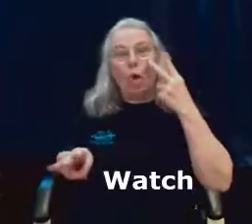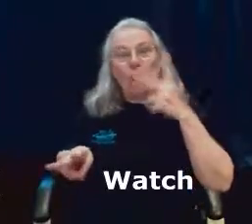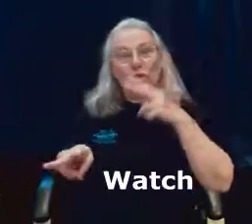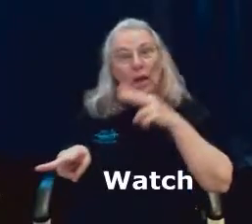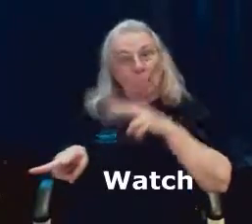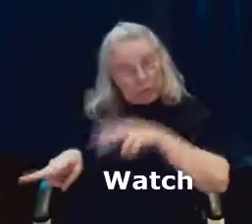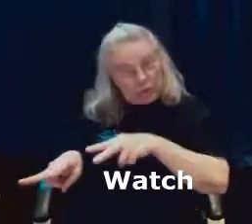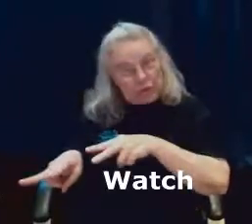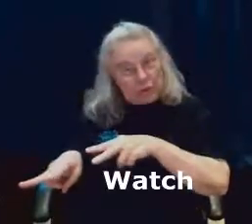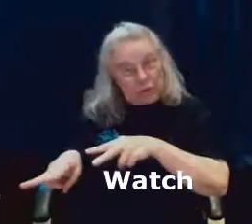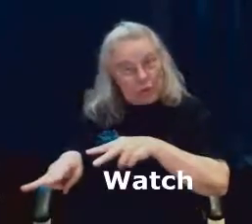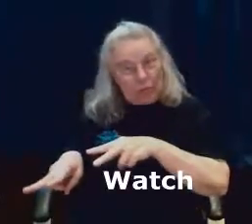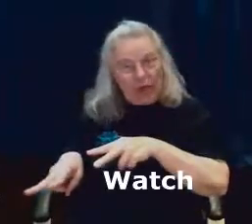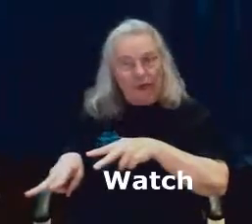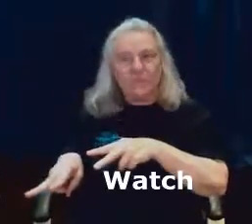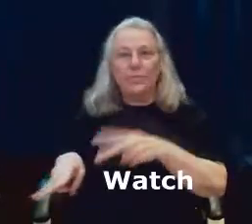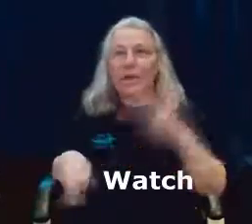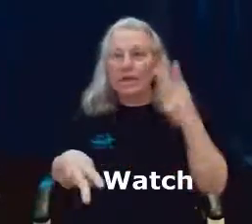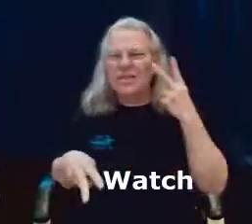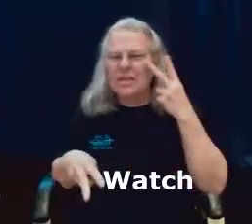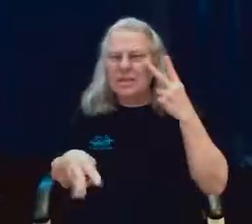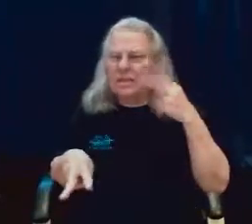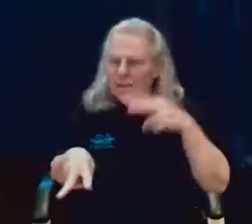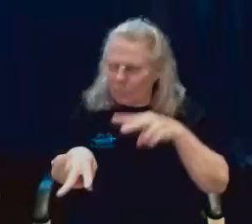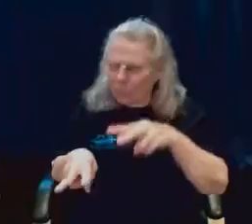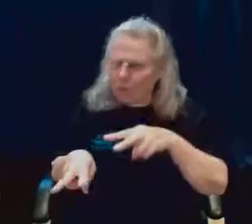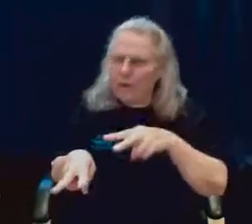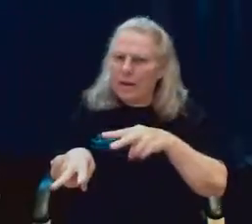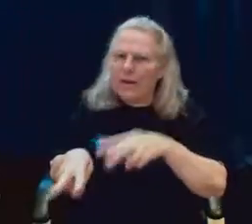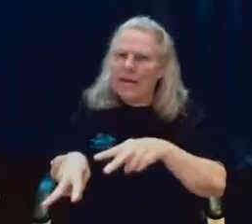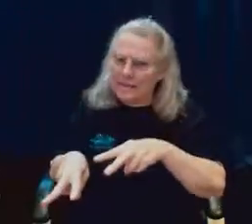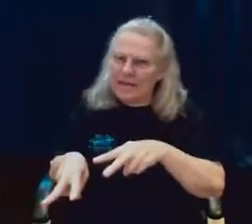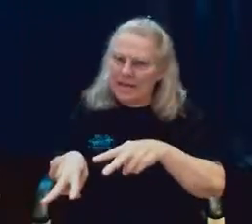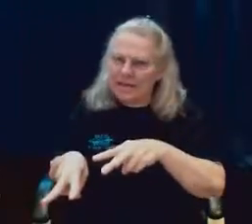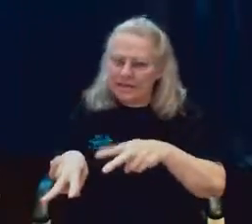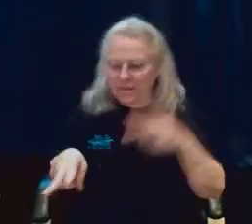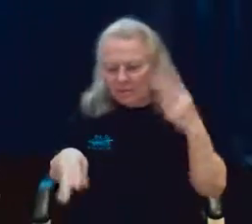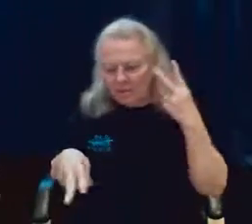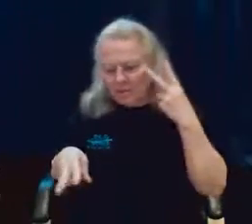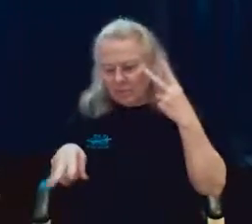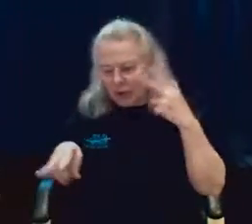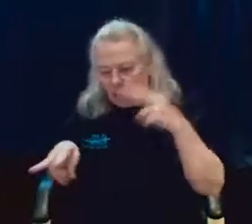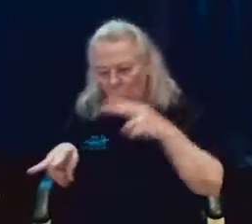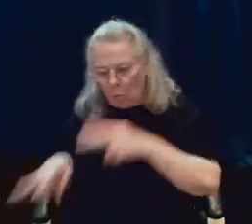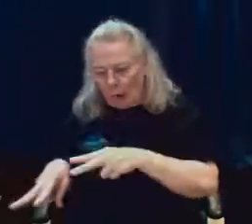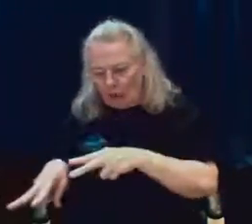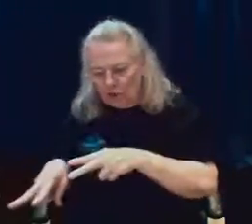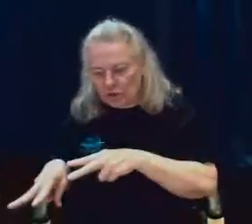watch I'm going to use both hands because it's a little more intense. Watch.